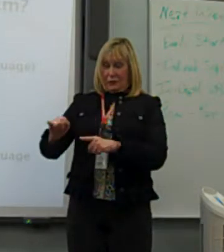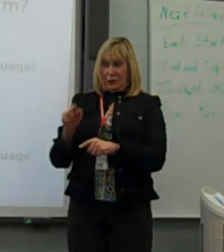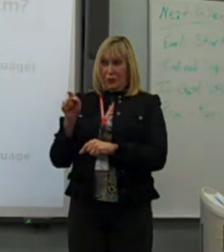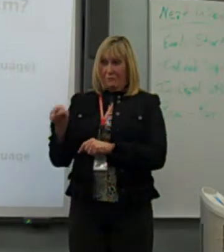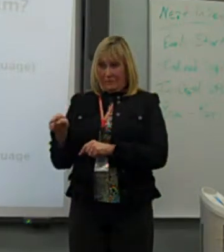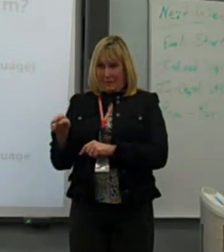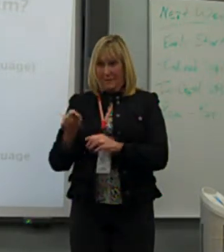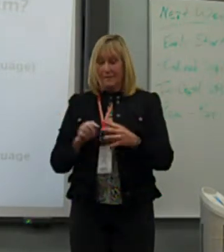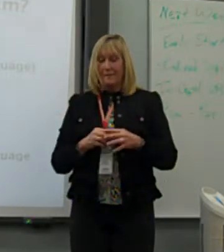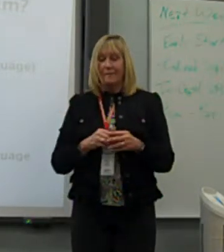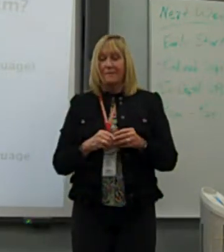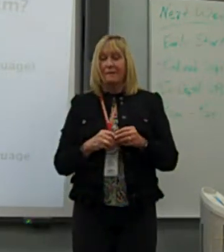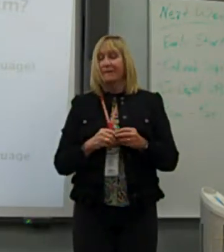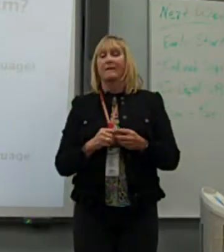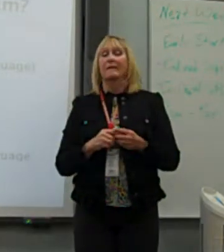So when I came back from the internship,